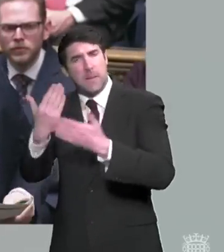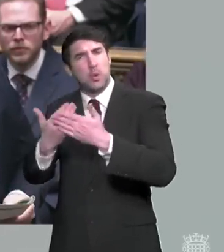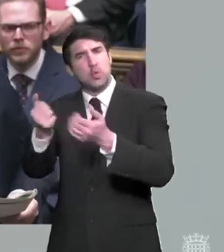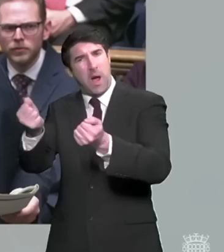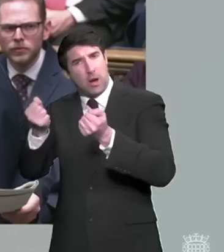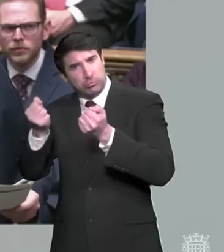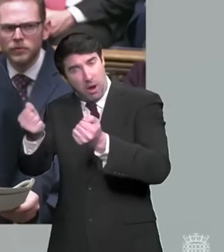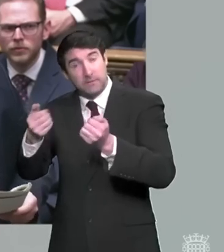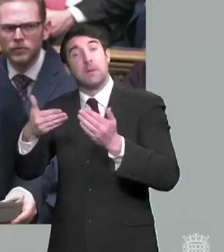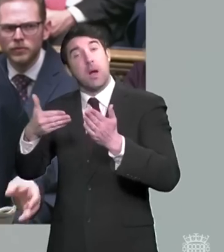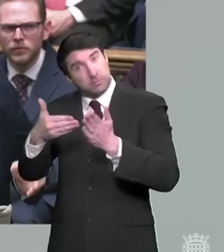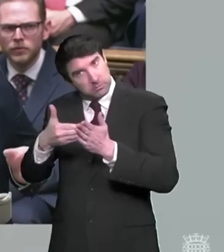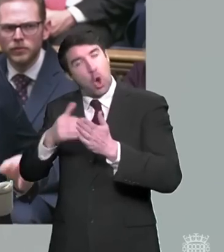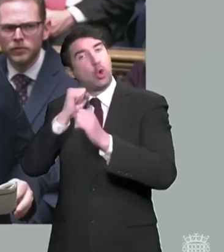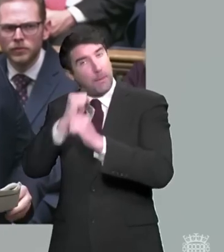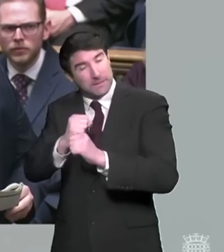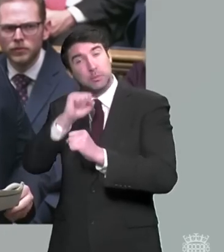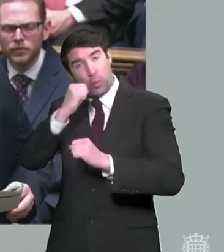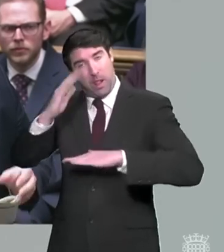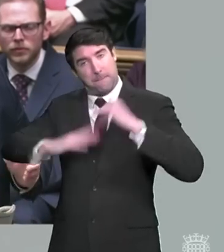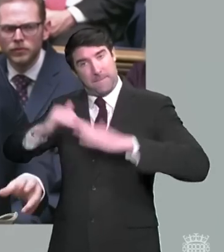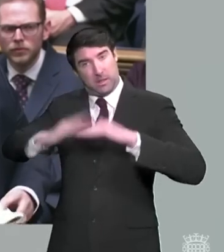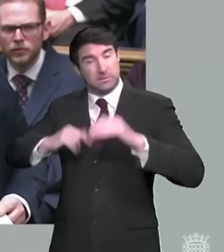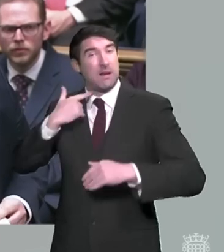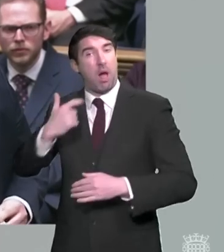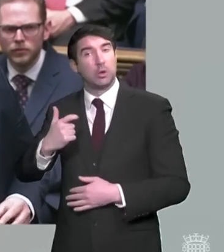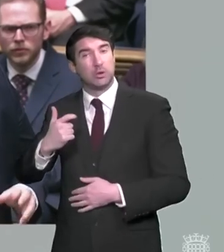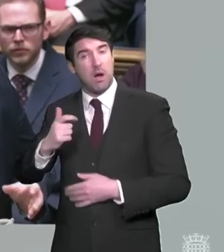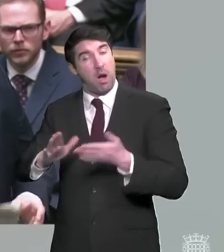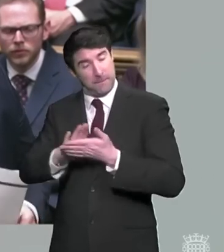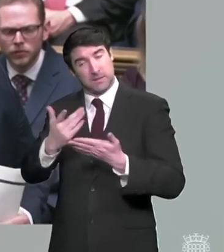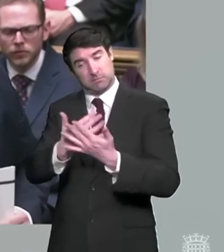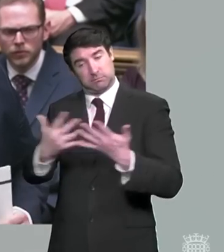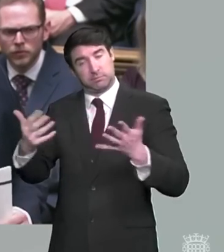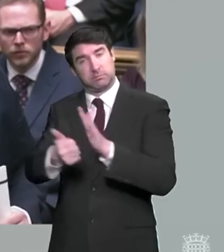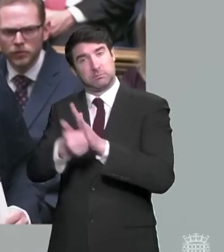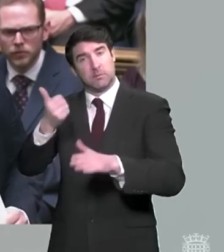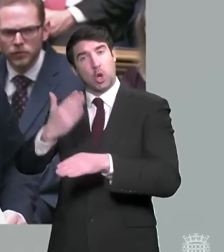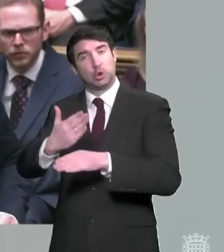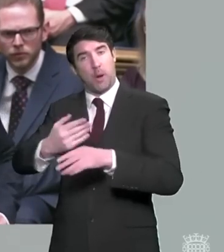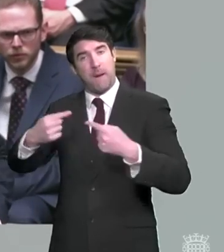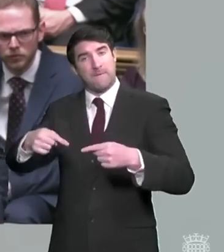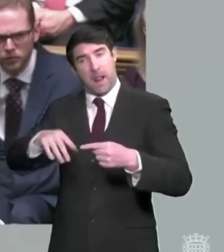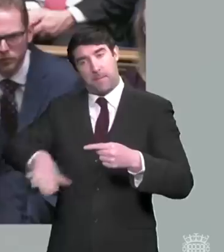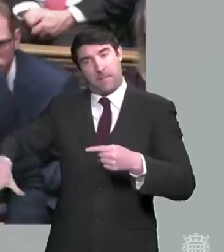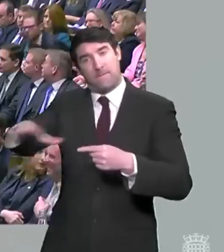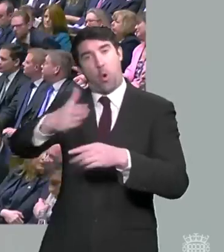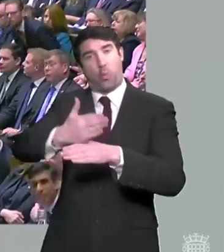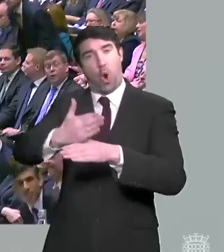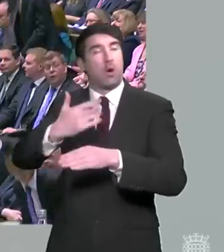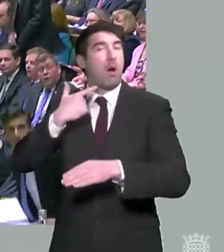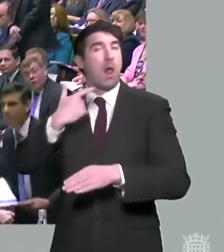its production in Lancashire too, providing skilled jobs for generations to come for my constituents and residents all across the county of